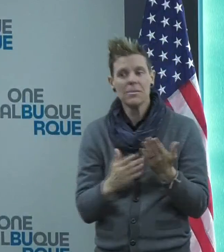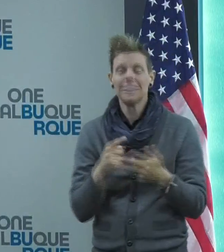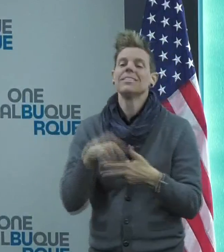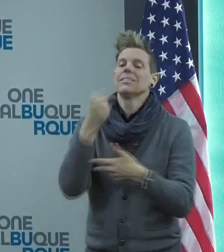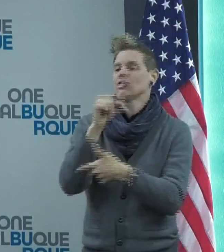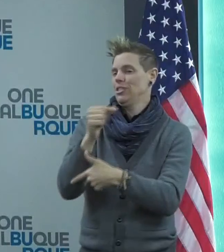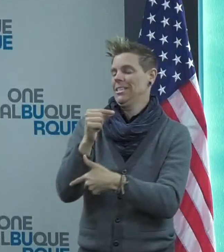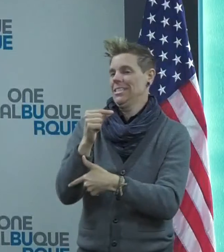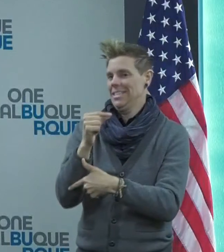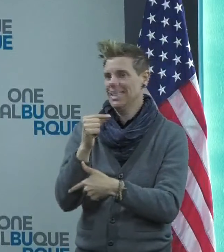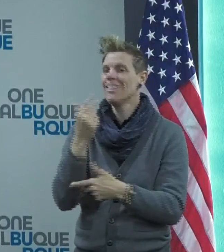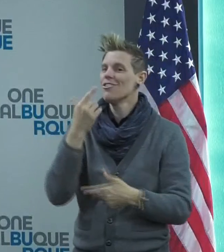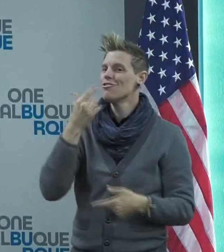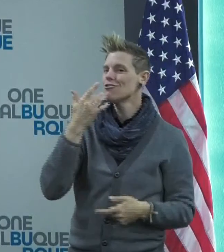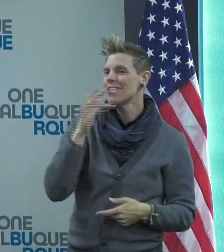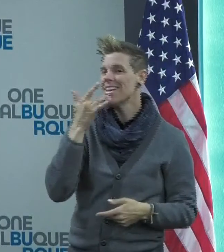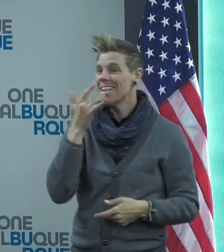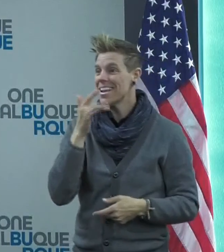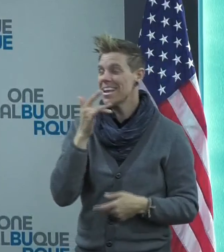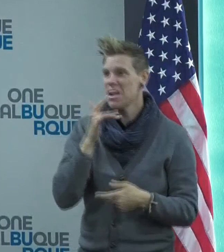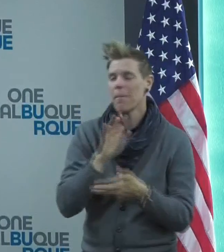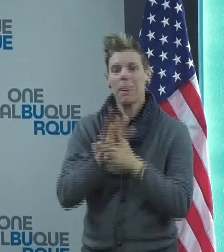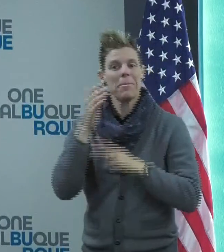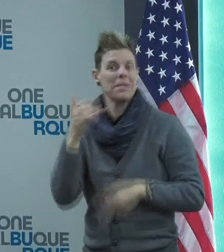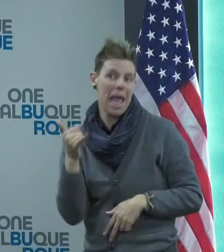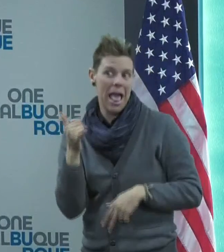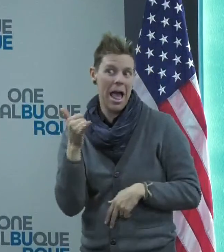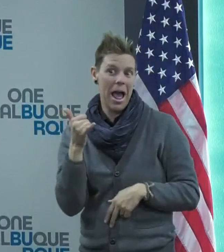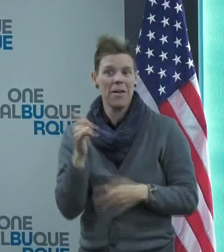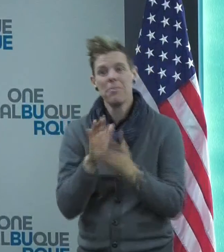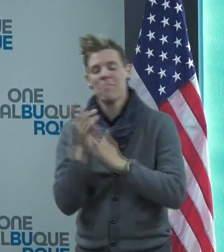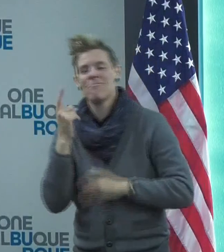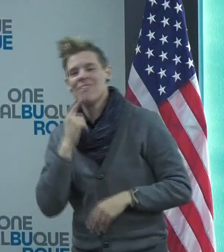and so it also fits a little bit with our red or green report.